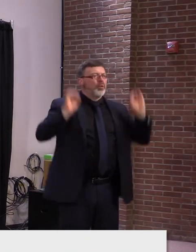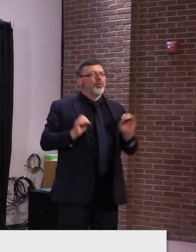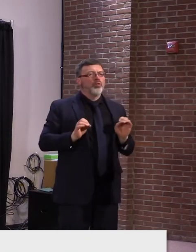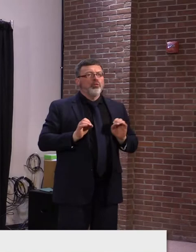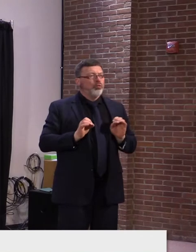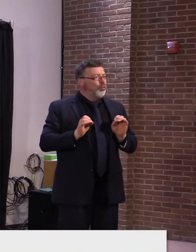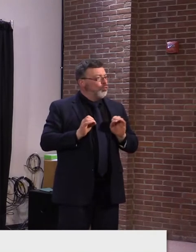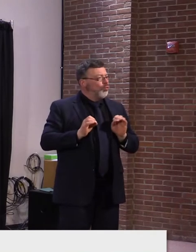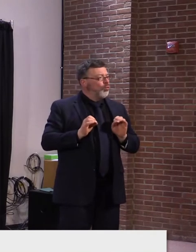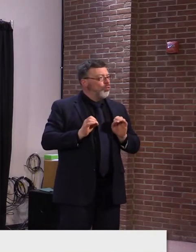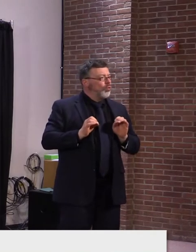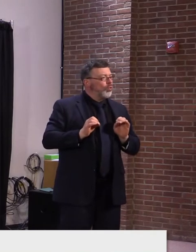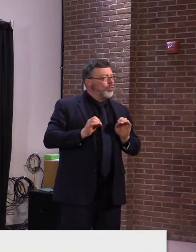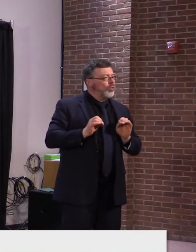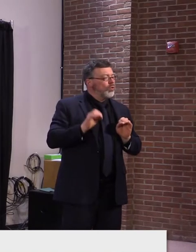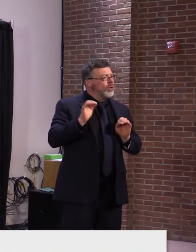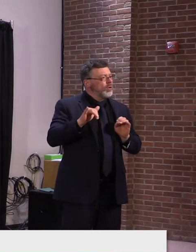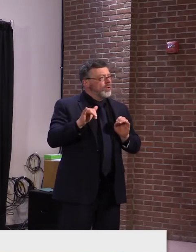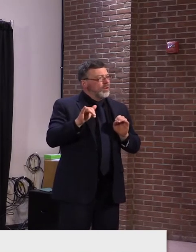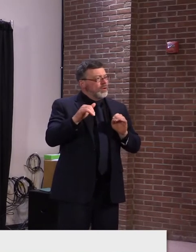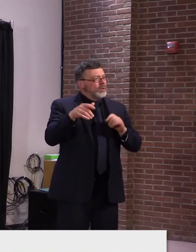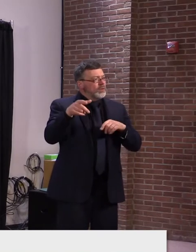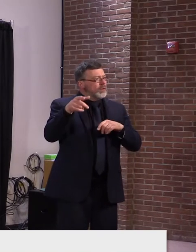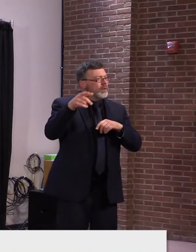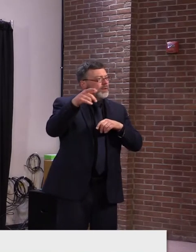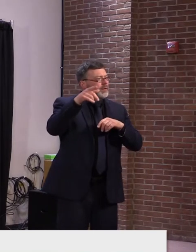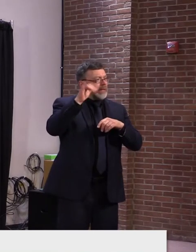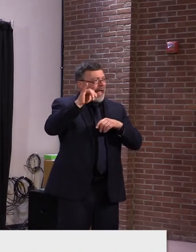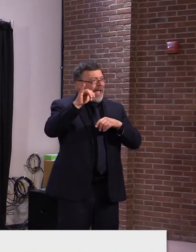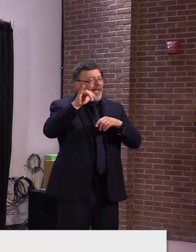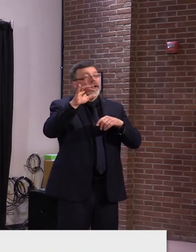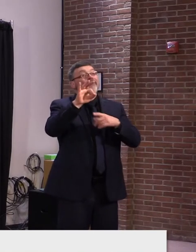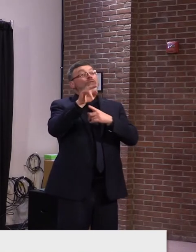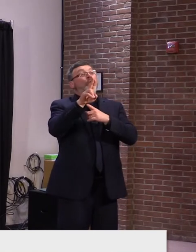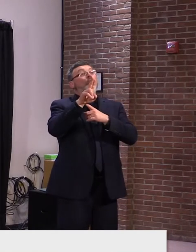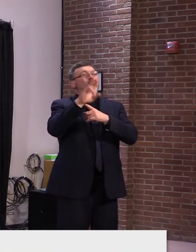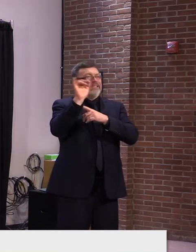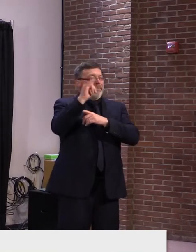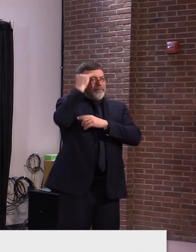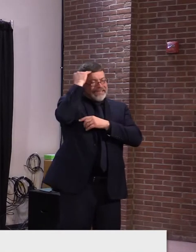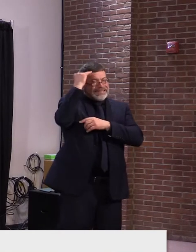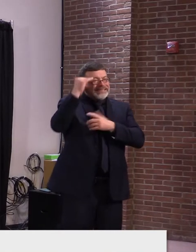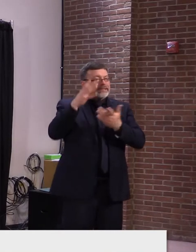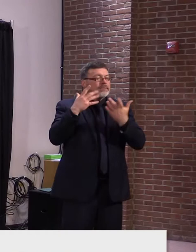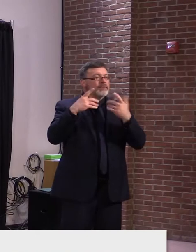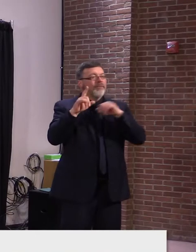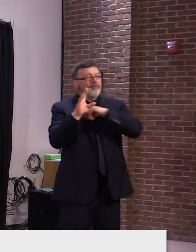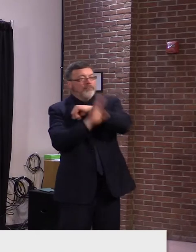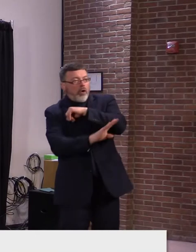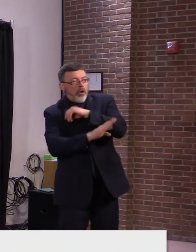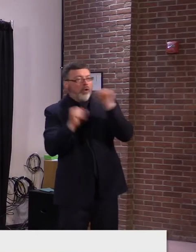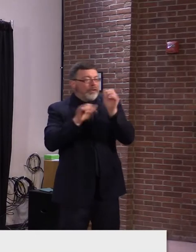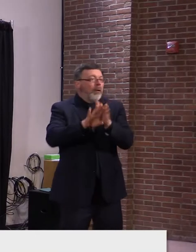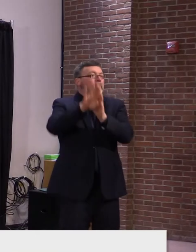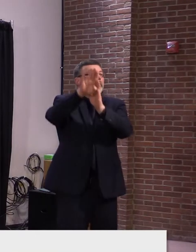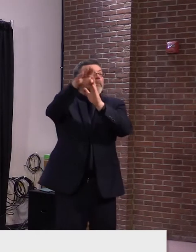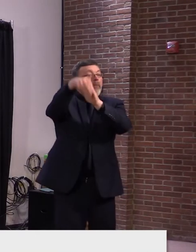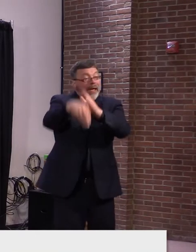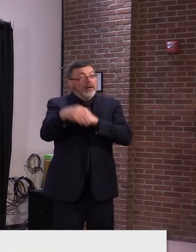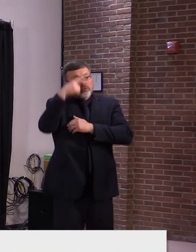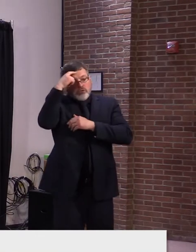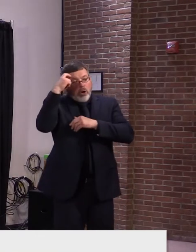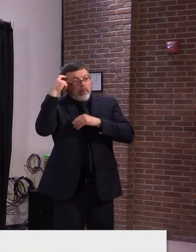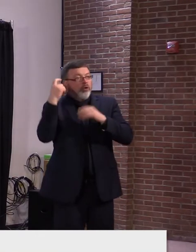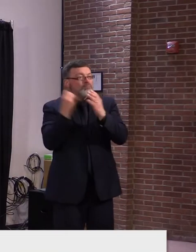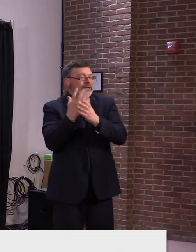the years, that we have upticks of flu, but we have vaccination periods as well. So I think